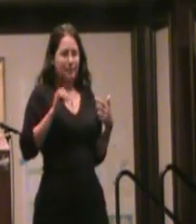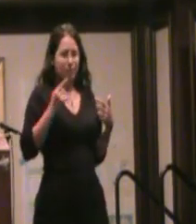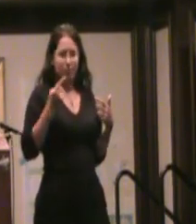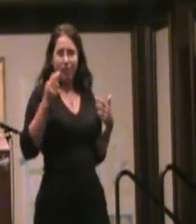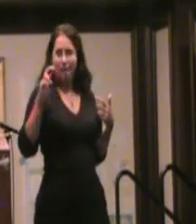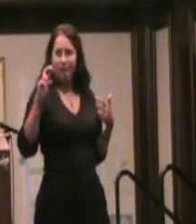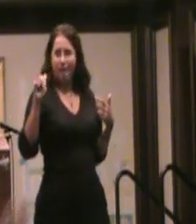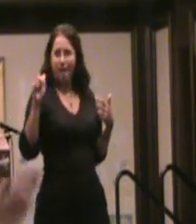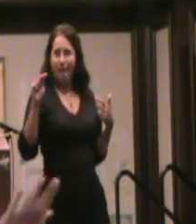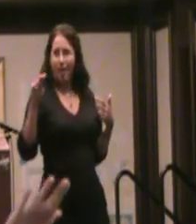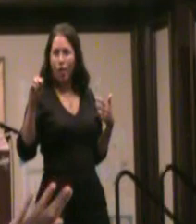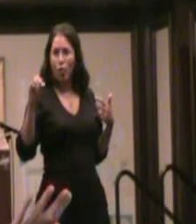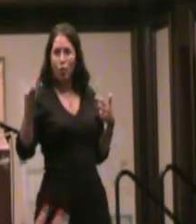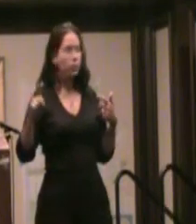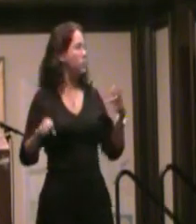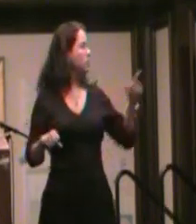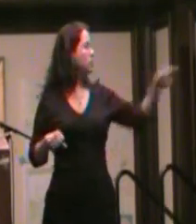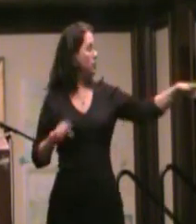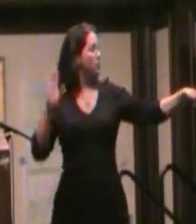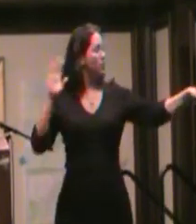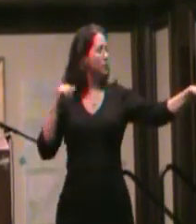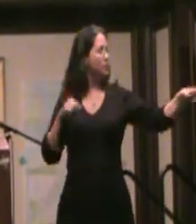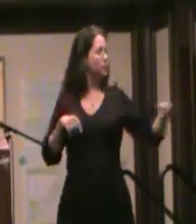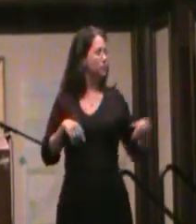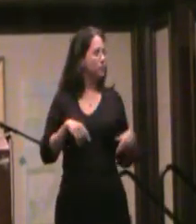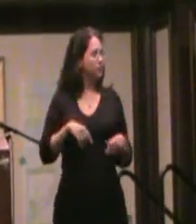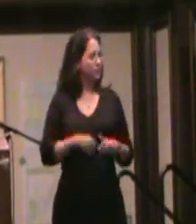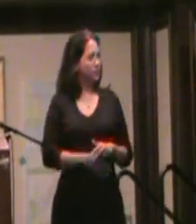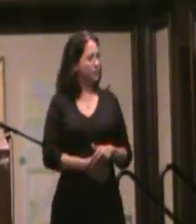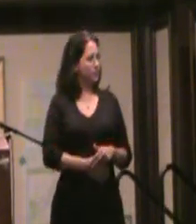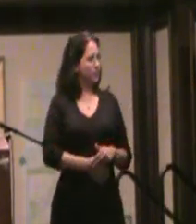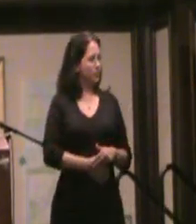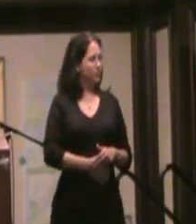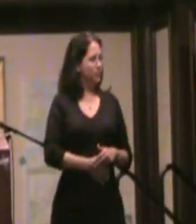Okay. Okay. Did I see a hand over here?